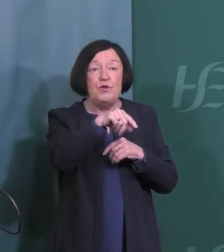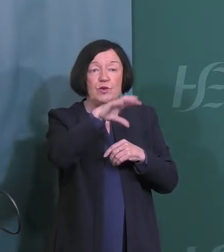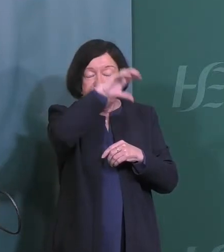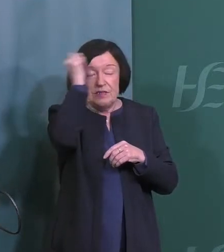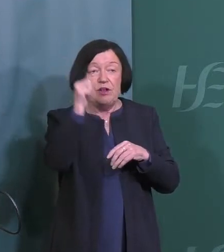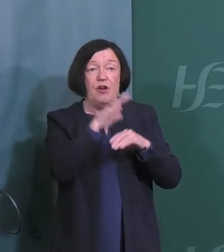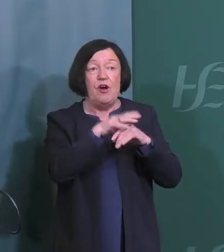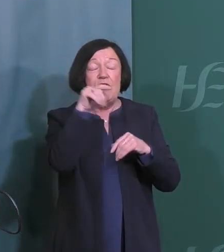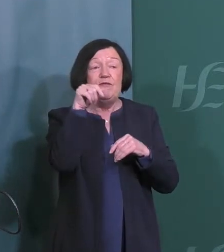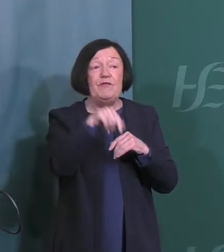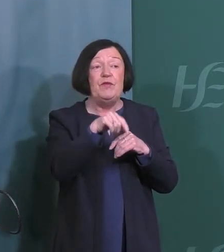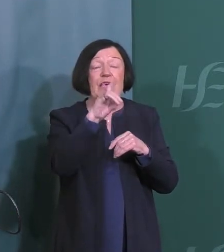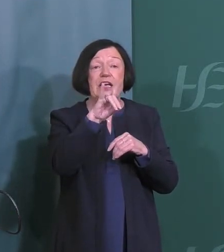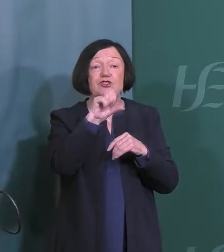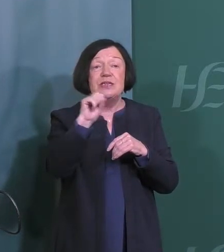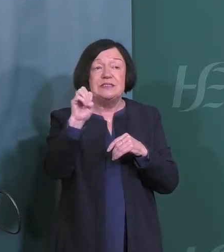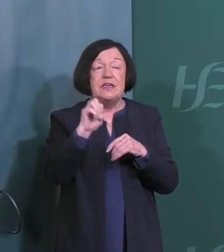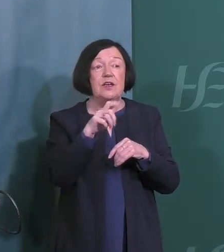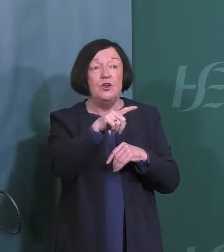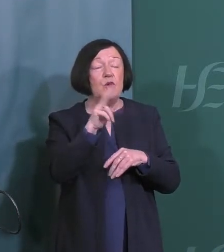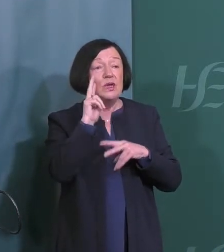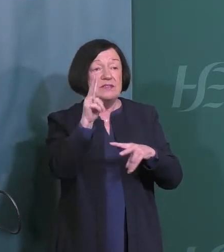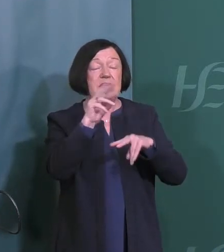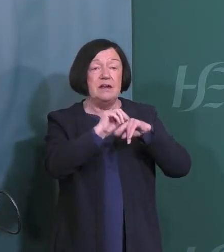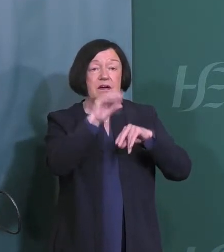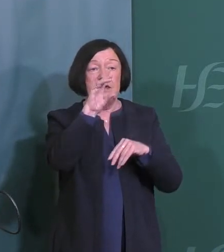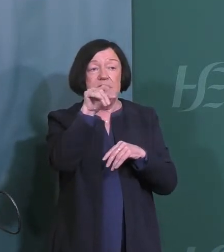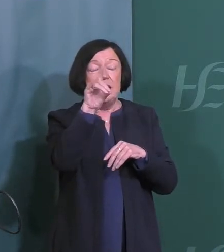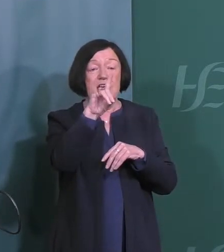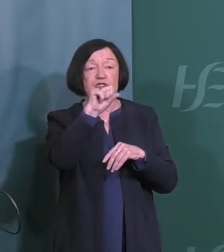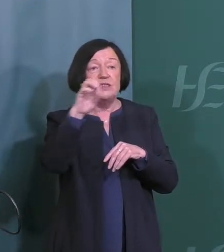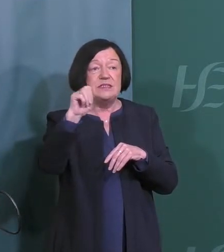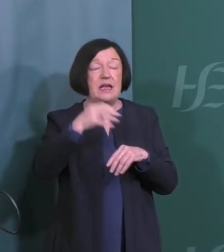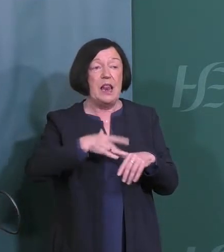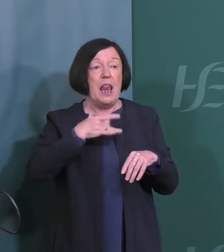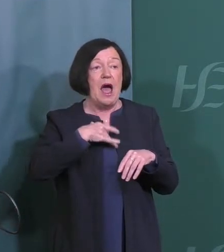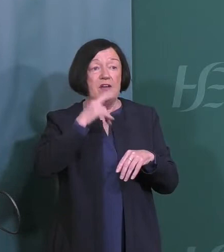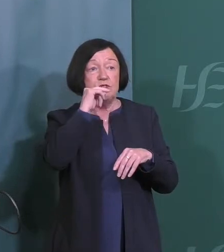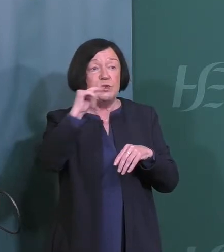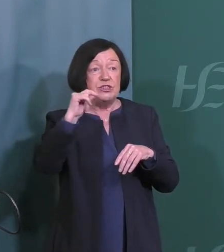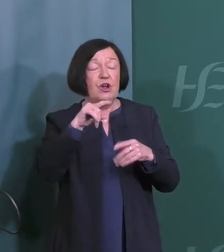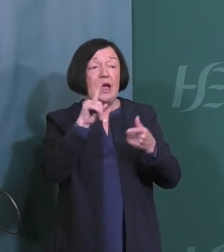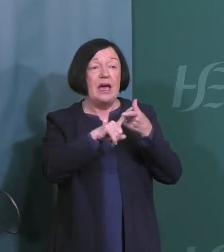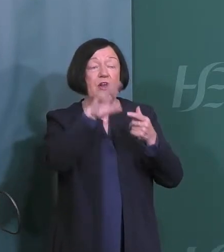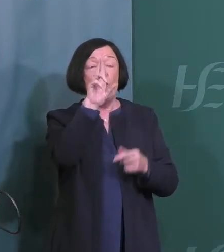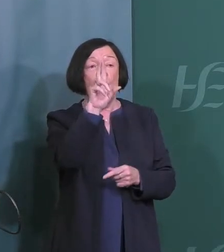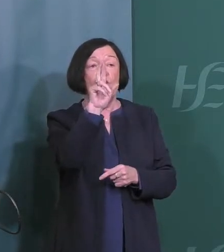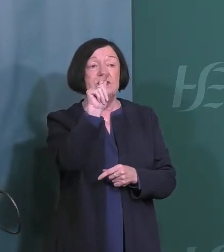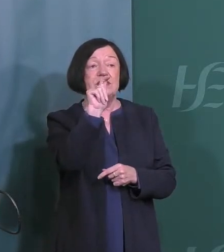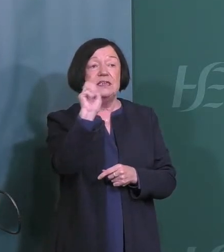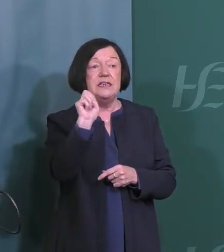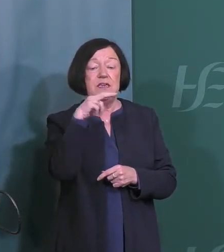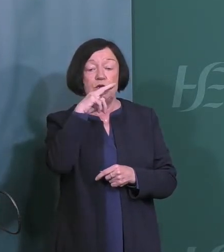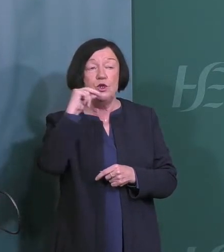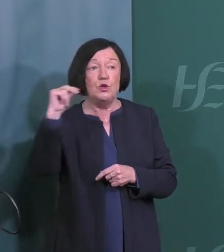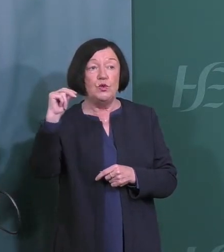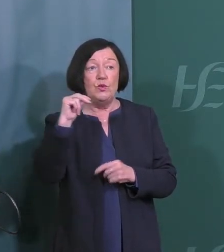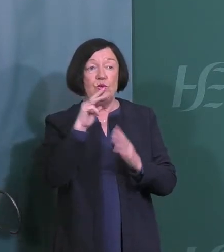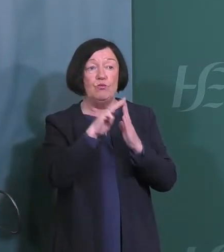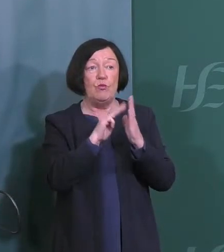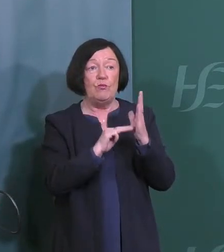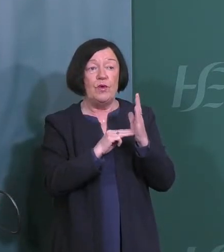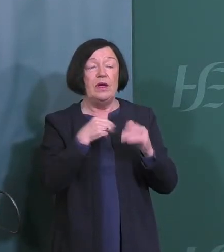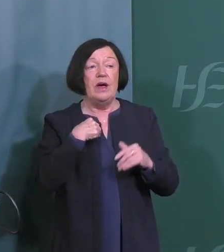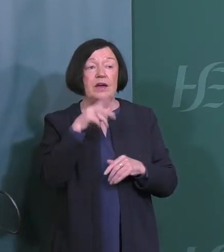Language interpreter. And you can see this on HSE Live's Twitter feed or on the RT News channel.